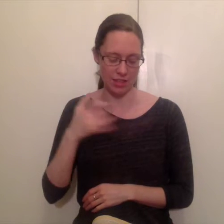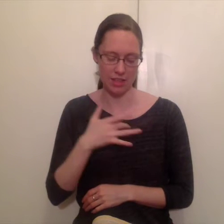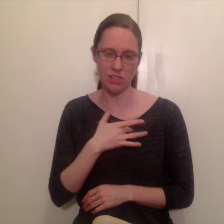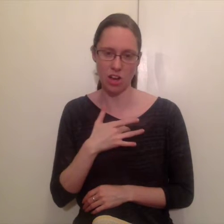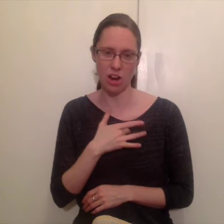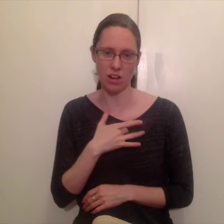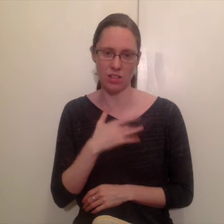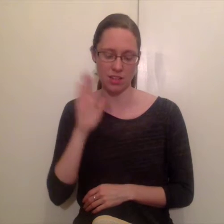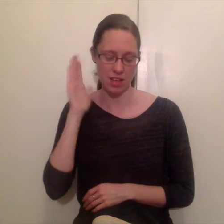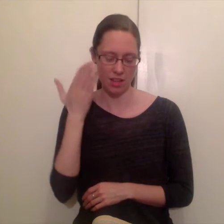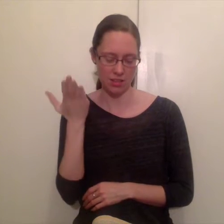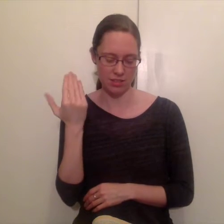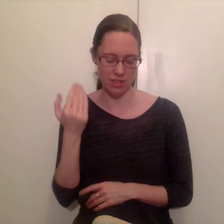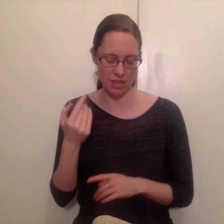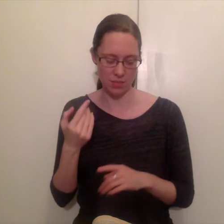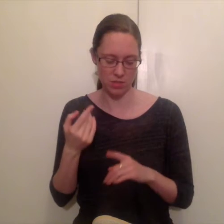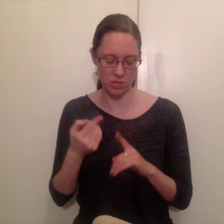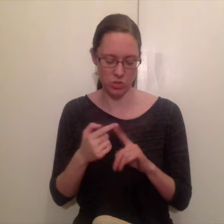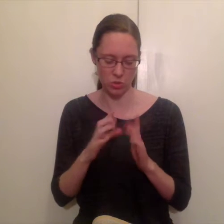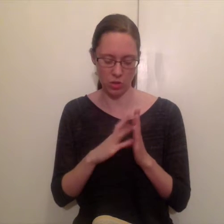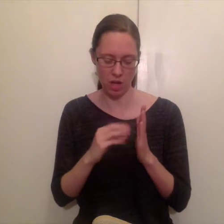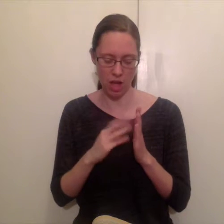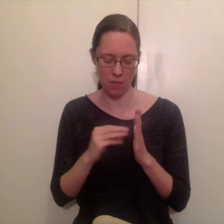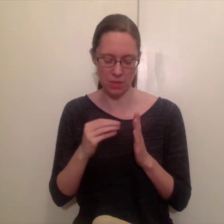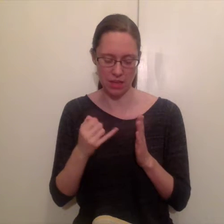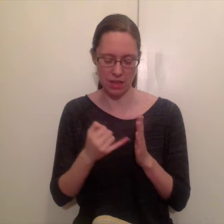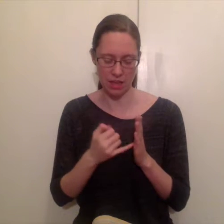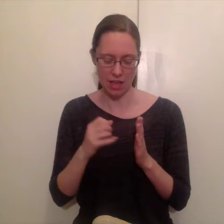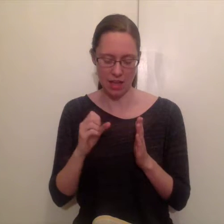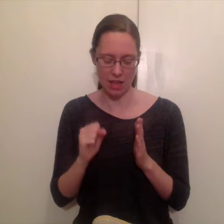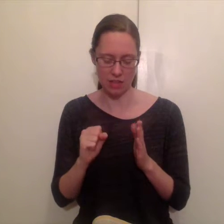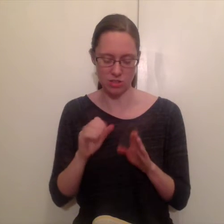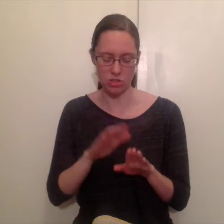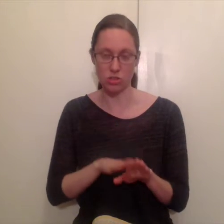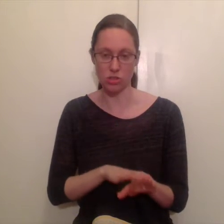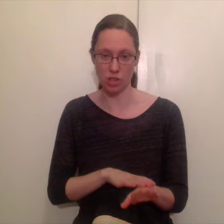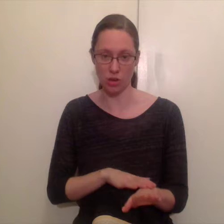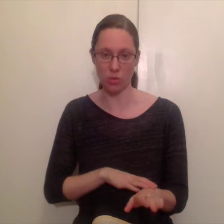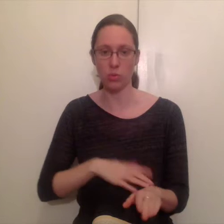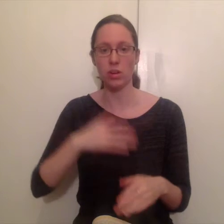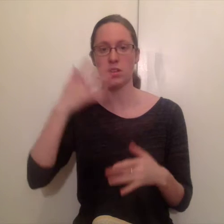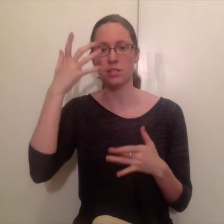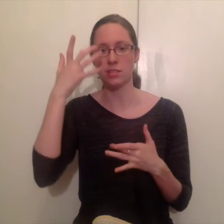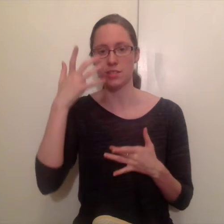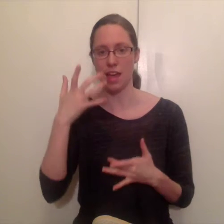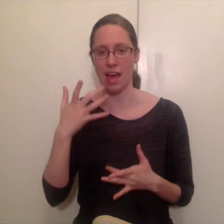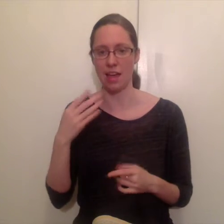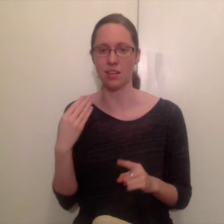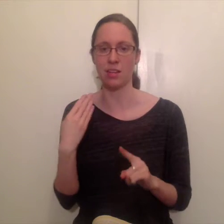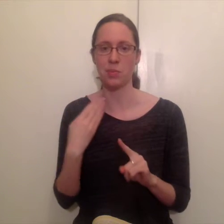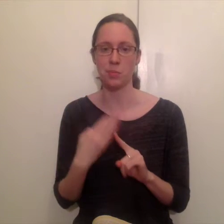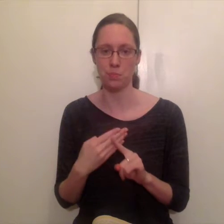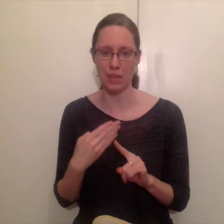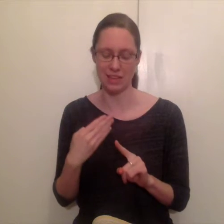Leah's heart seemed to copy its slow, sad beat.